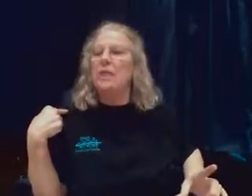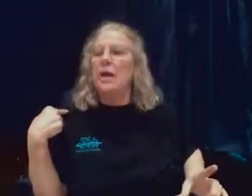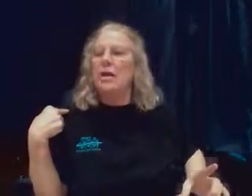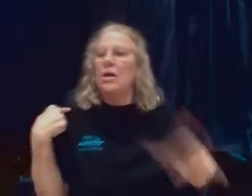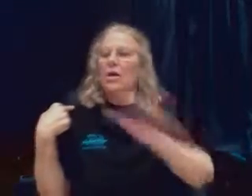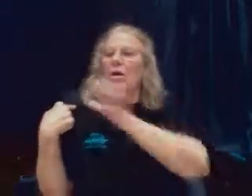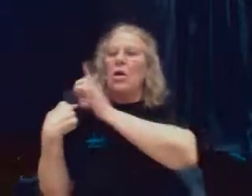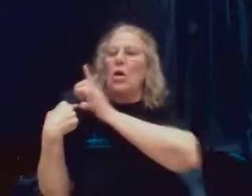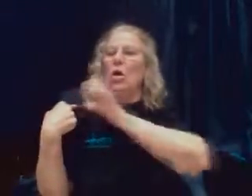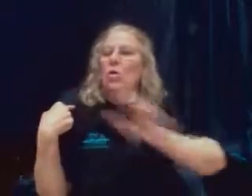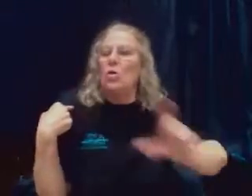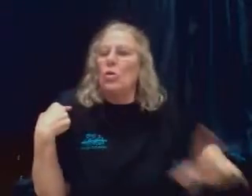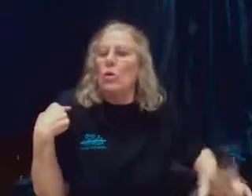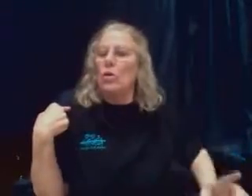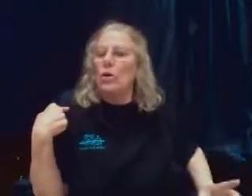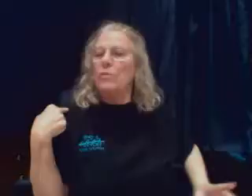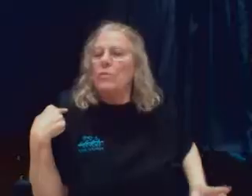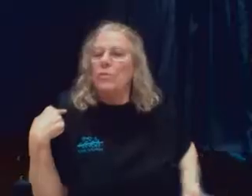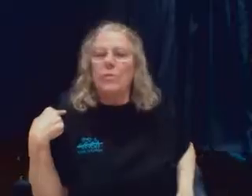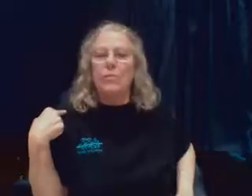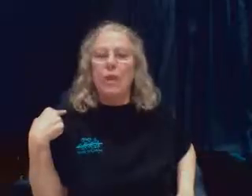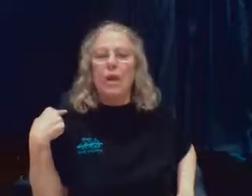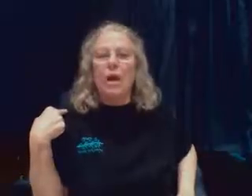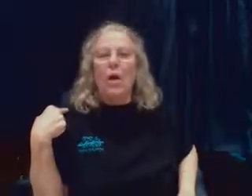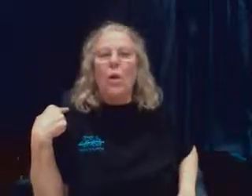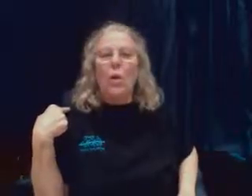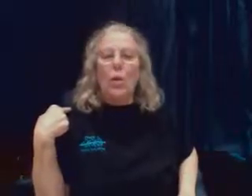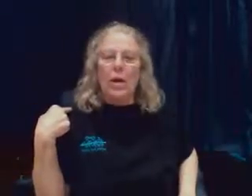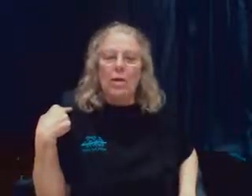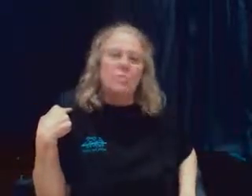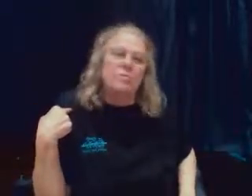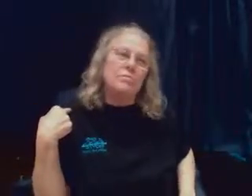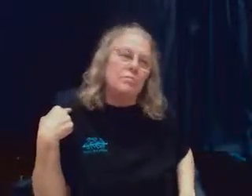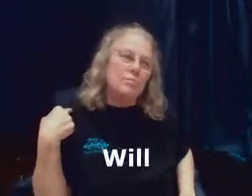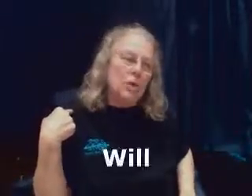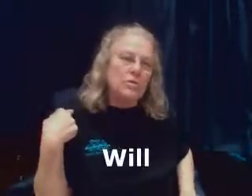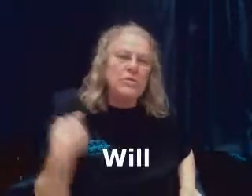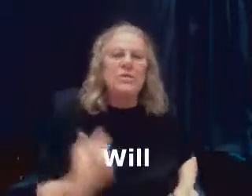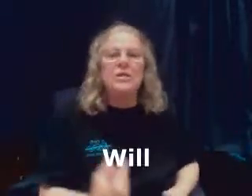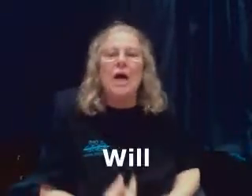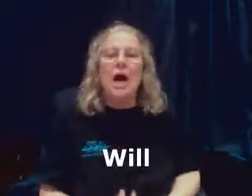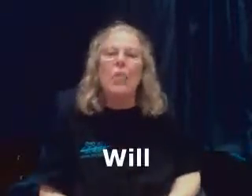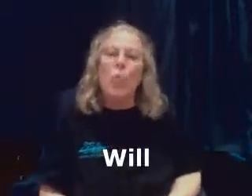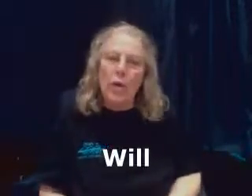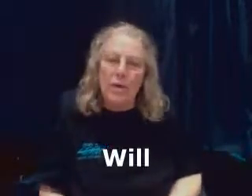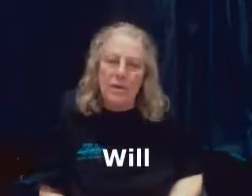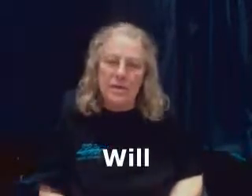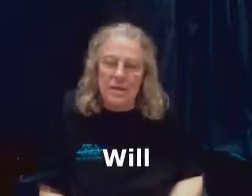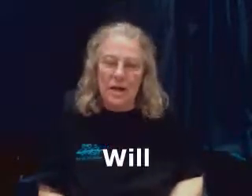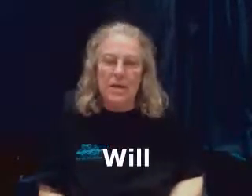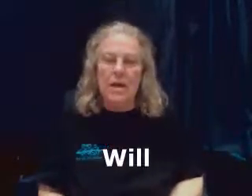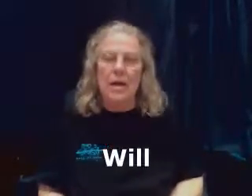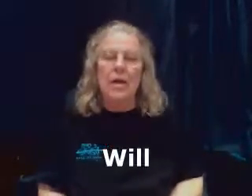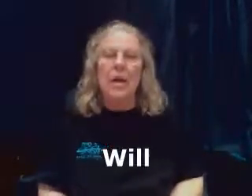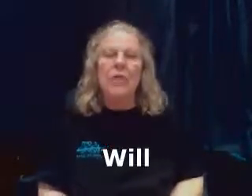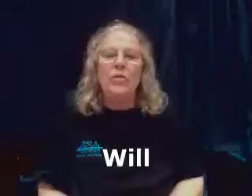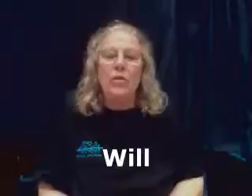side. Lord. Will. Most of the time, will is not done. The